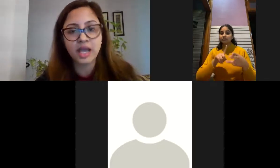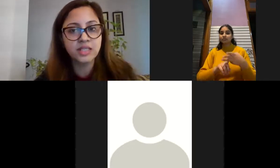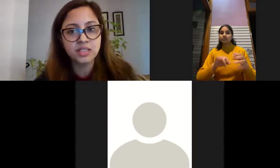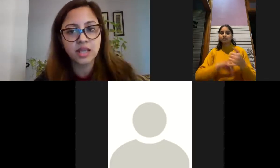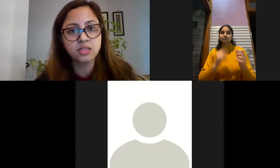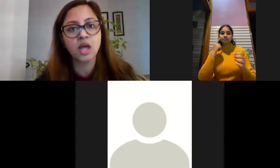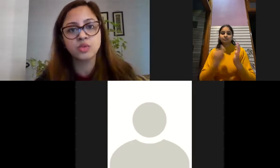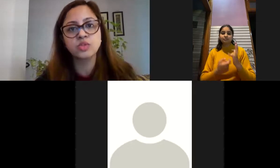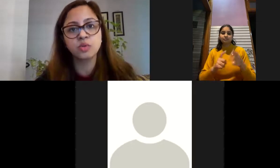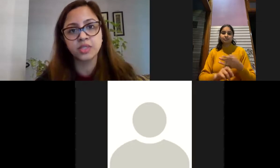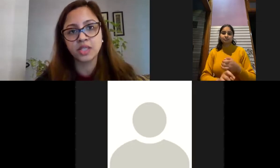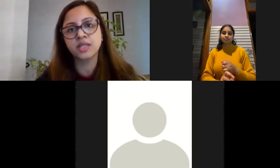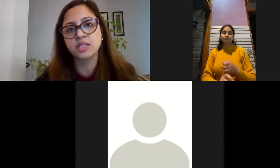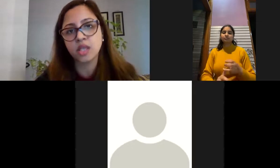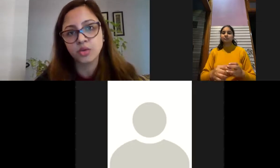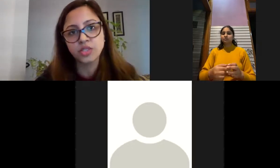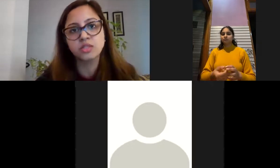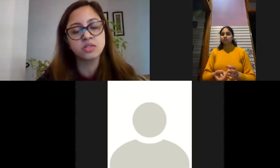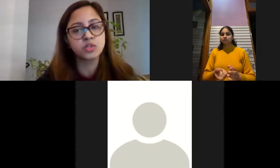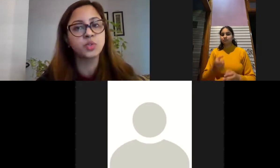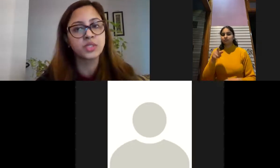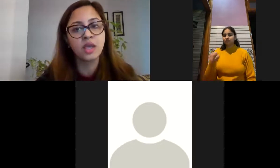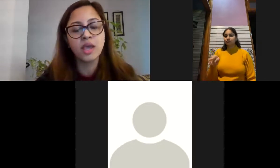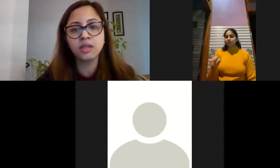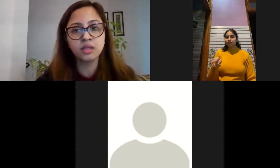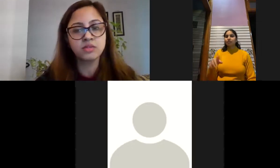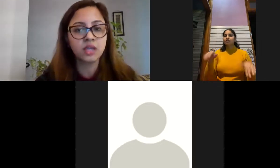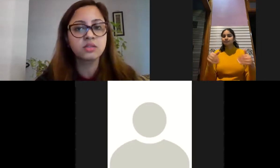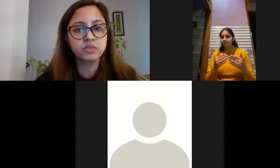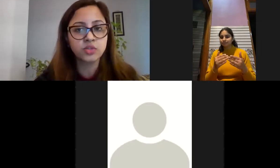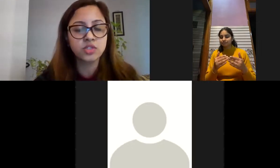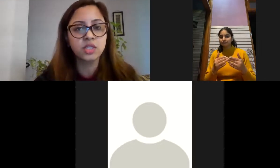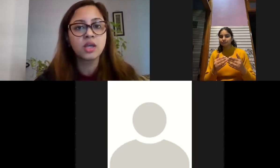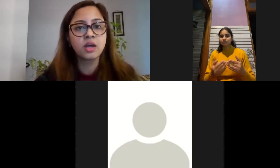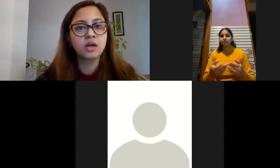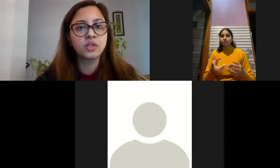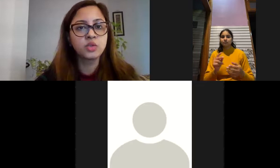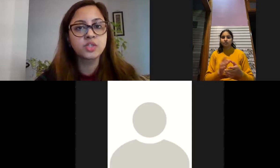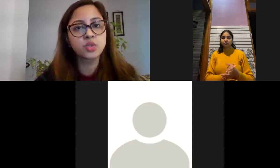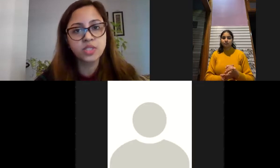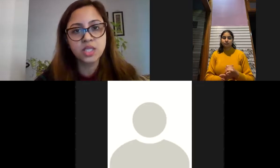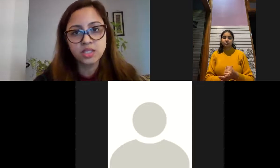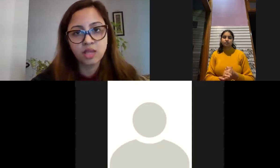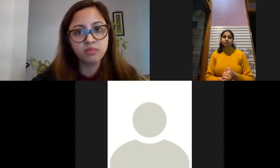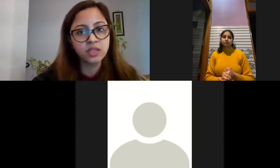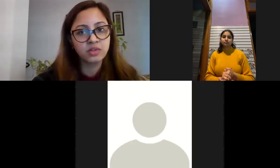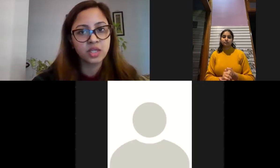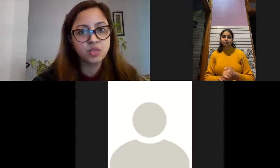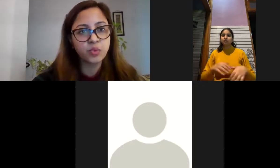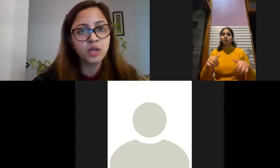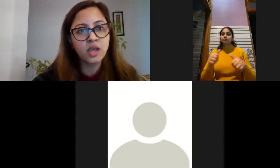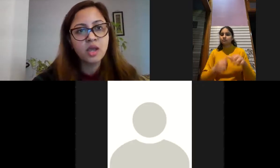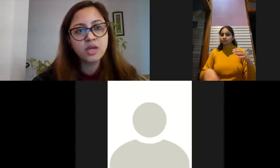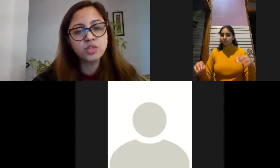the sights and sounds of Bertha. That is how she's introduced. And then again, of course, she associates them with